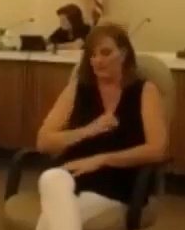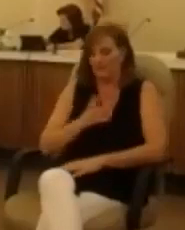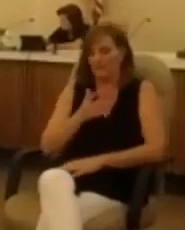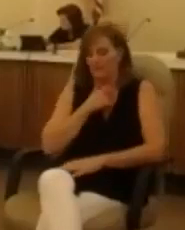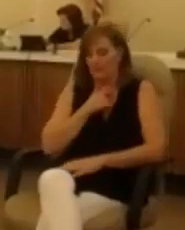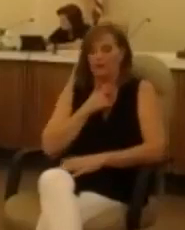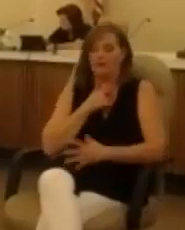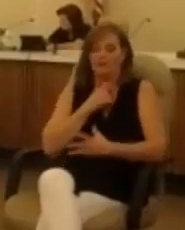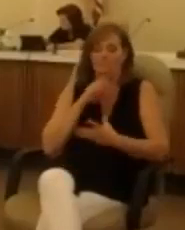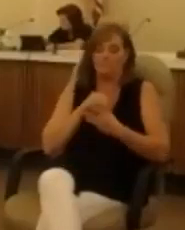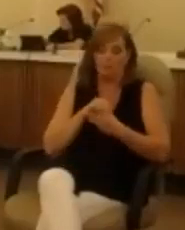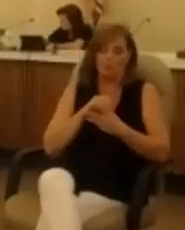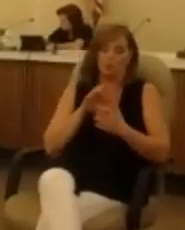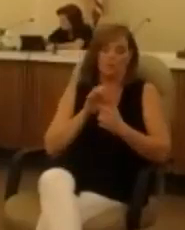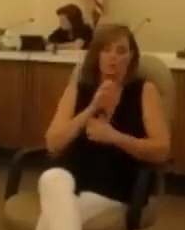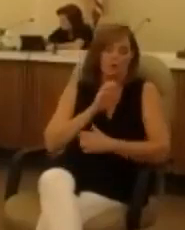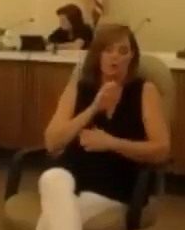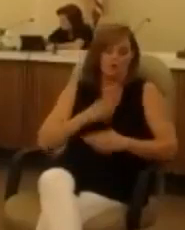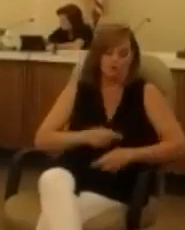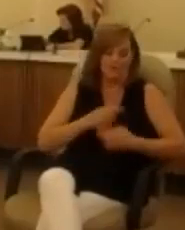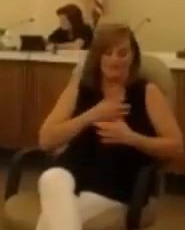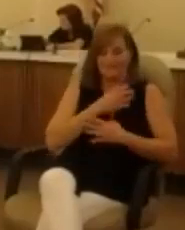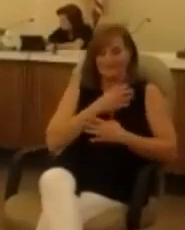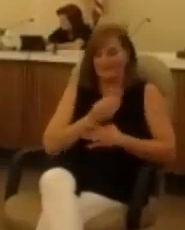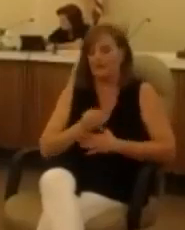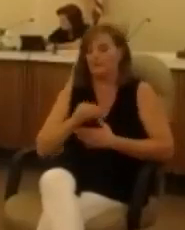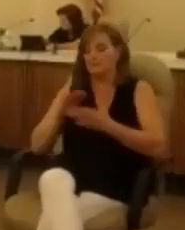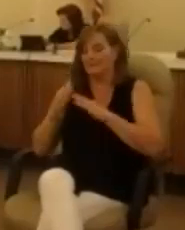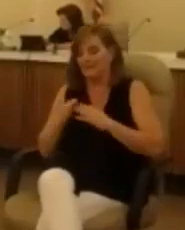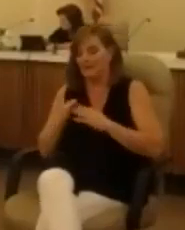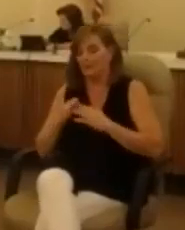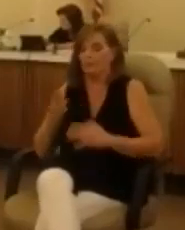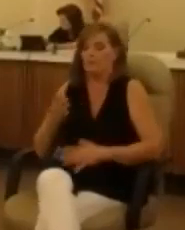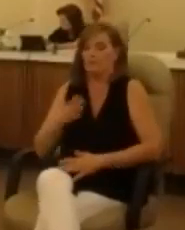town employees and officials to assist with the design of the parklands.